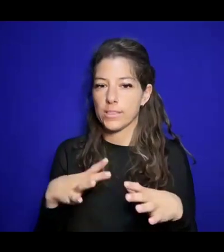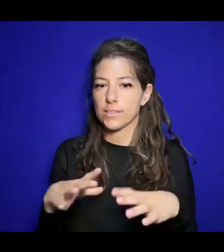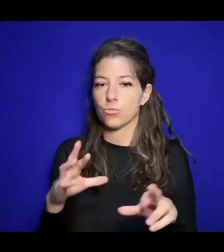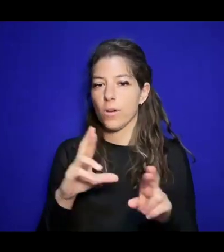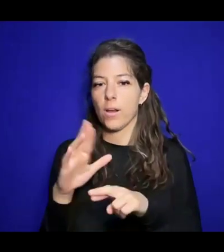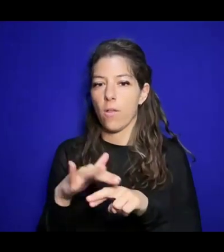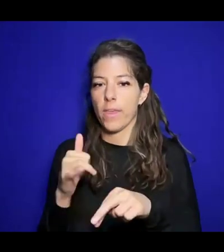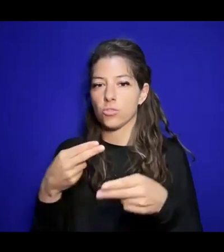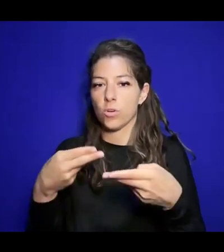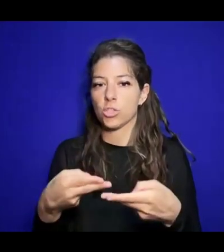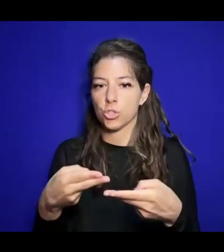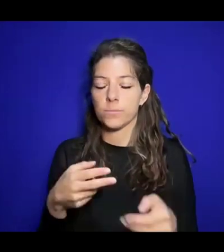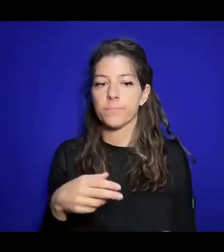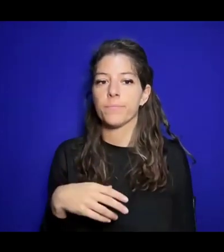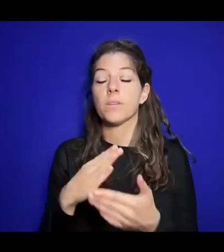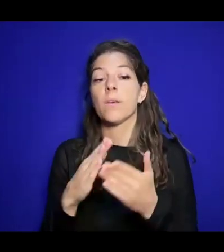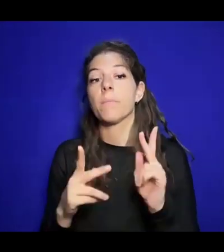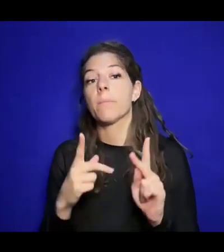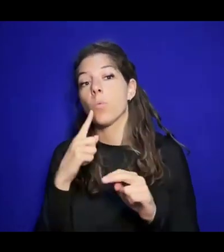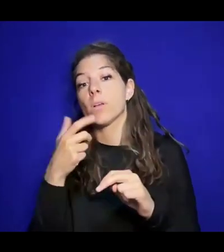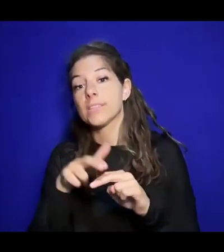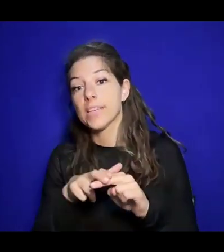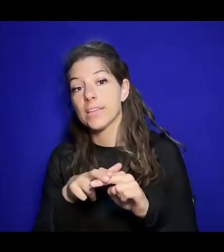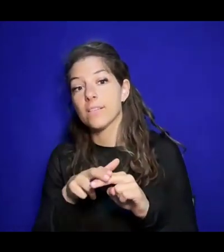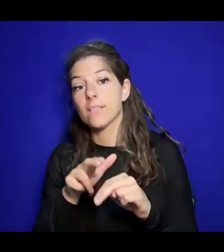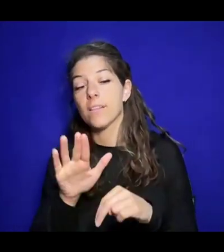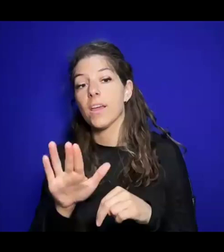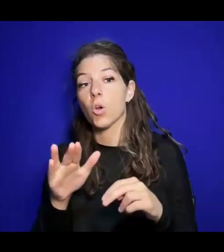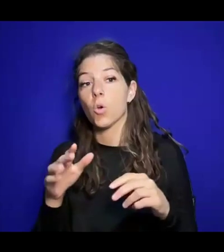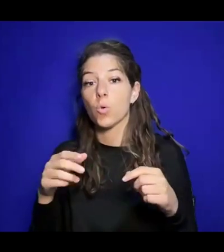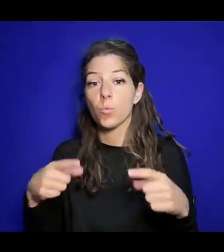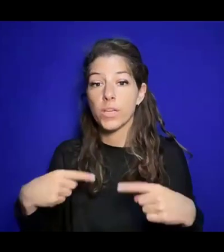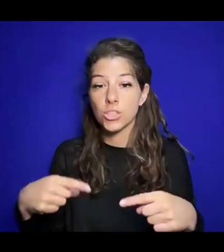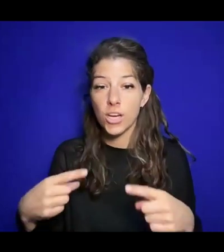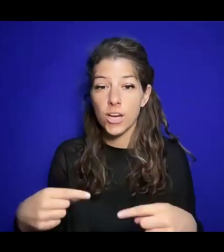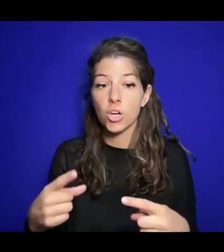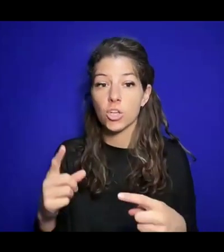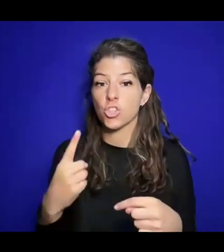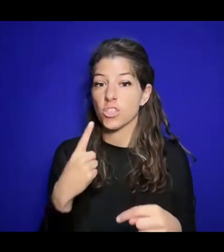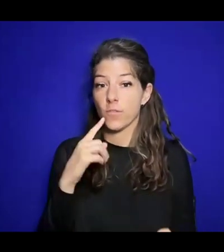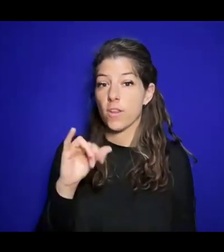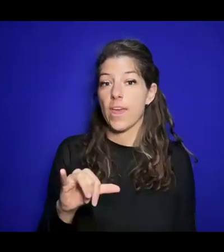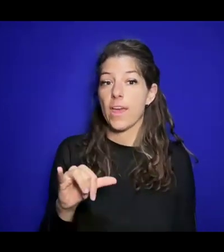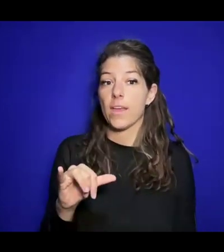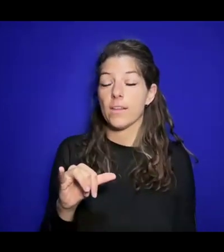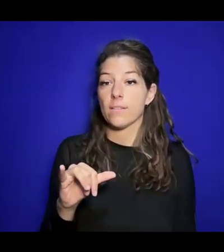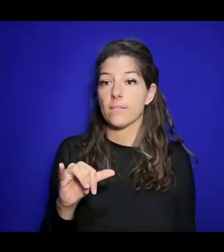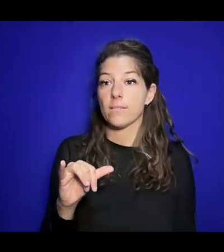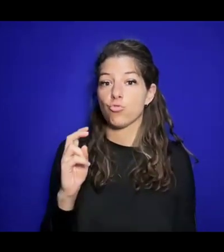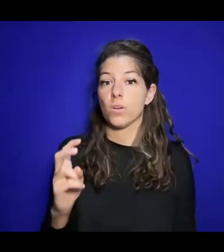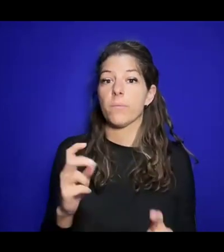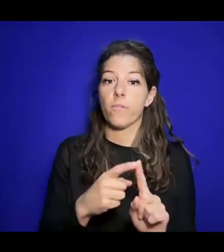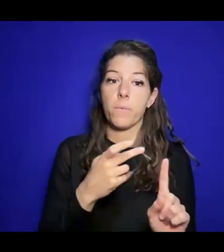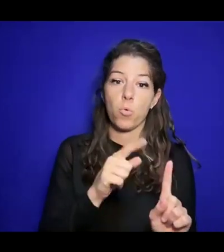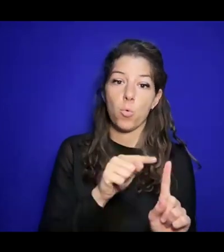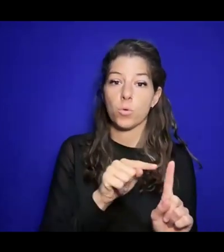stretcher. Some people will sit maybe in their wheelchair just for that trip from the pool